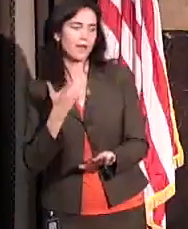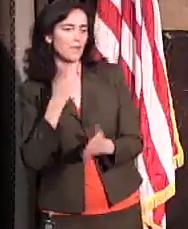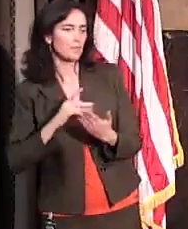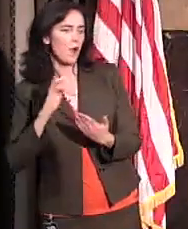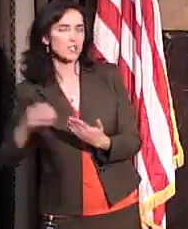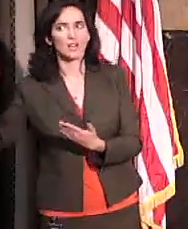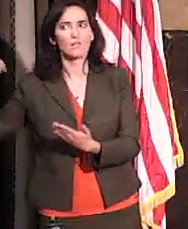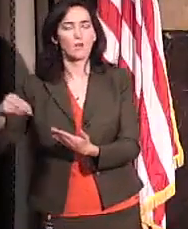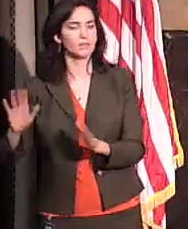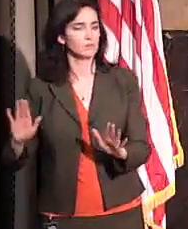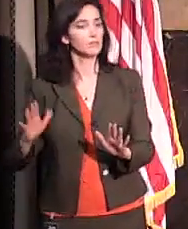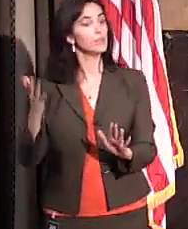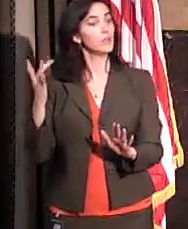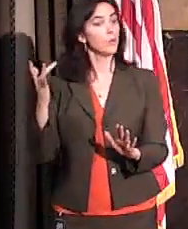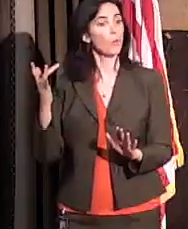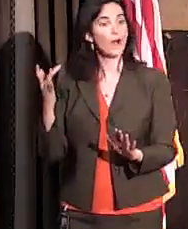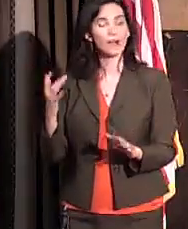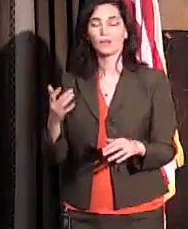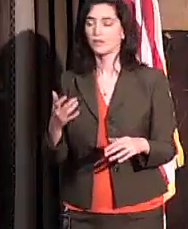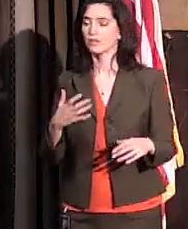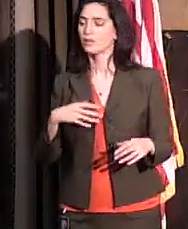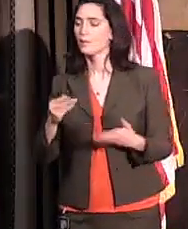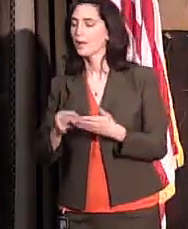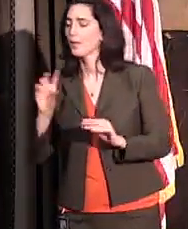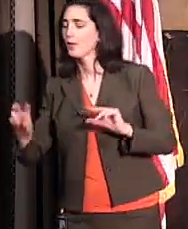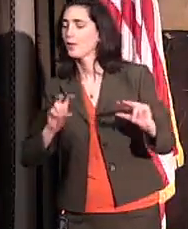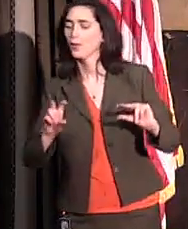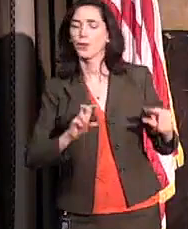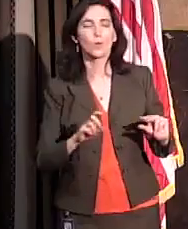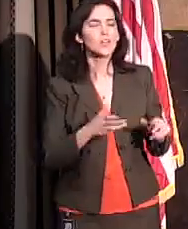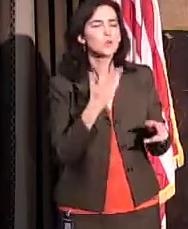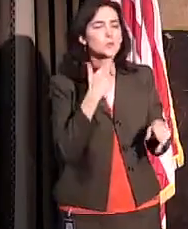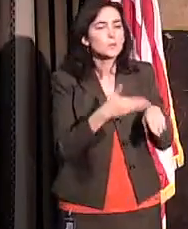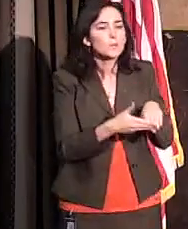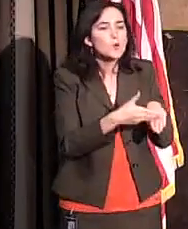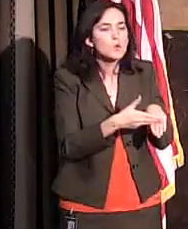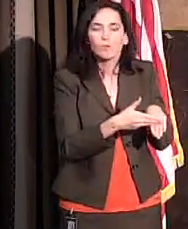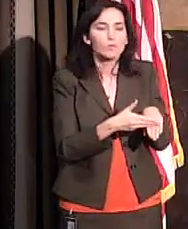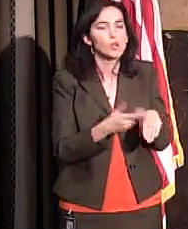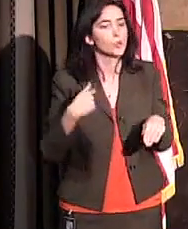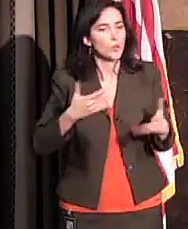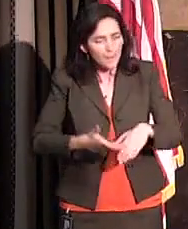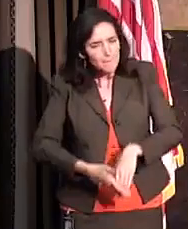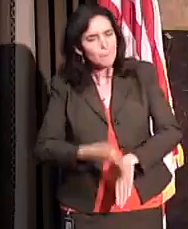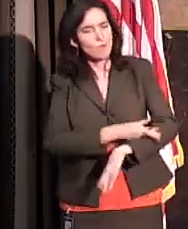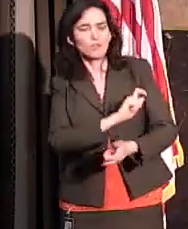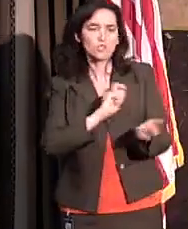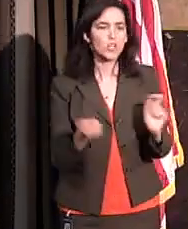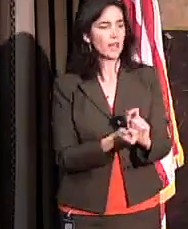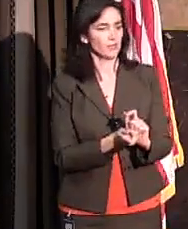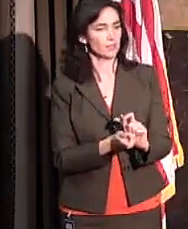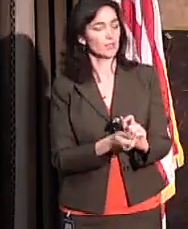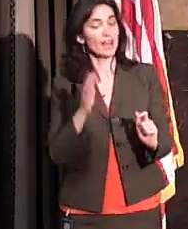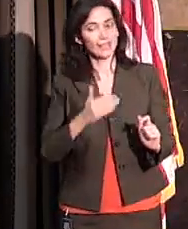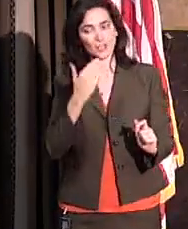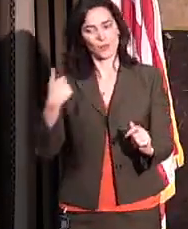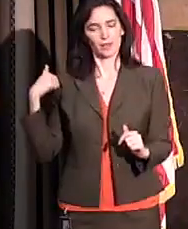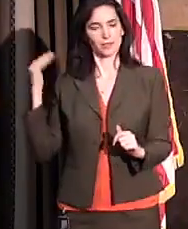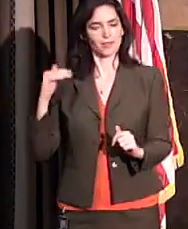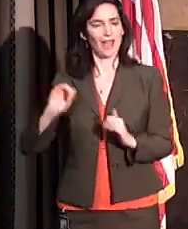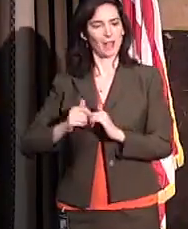to have the transformative impact anywhere, which is why we were, I think, very disciplined in the way that we did